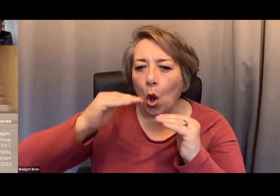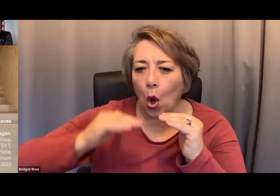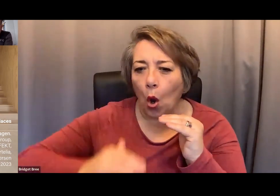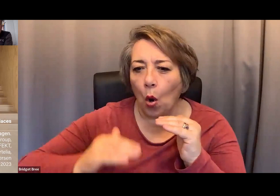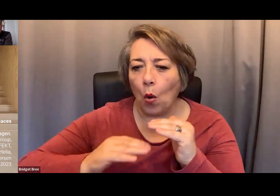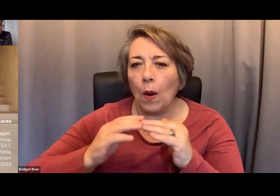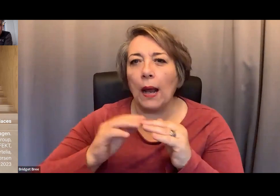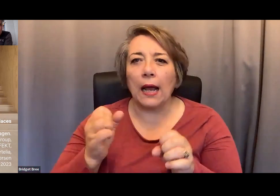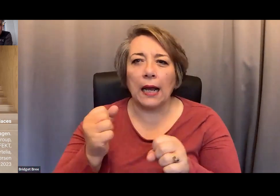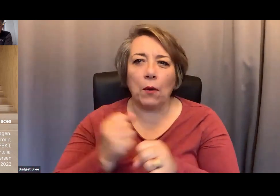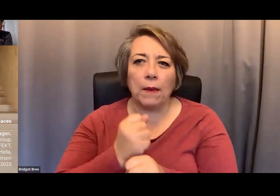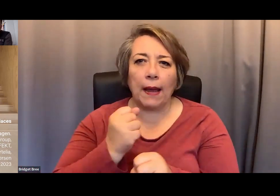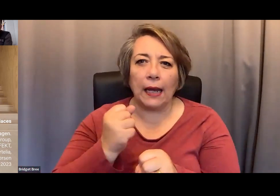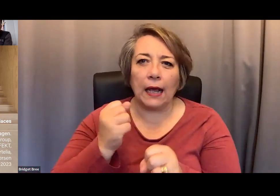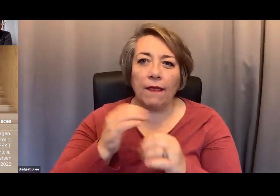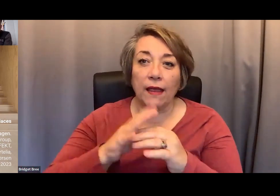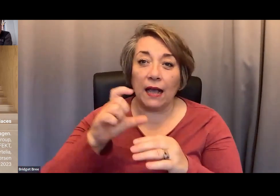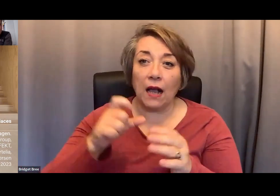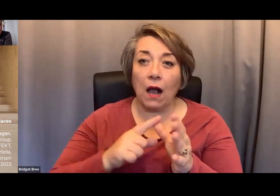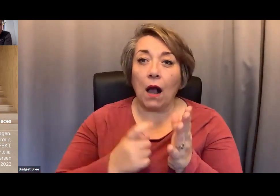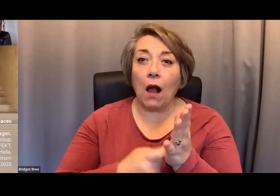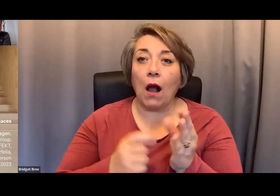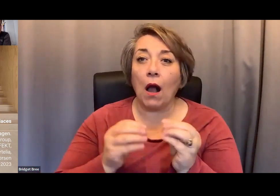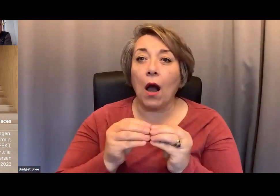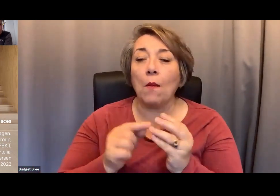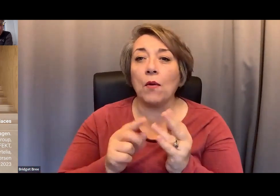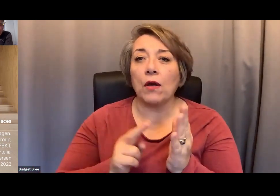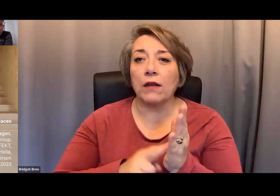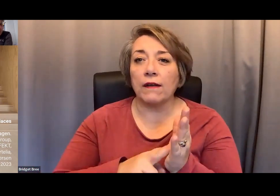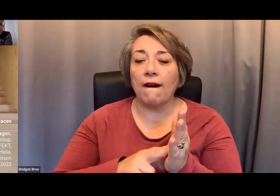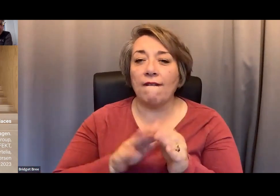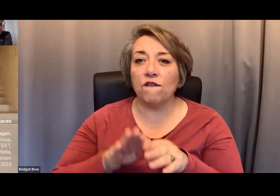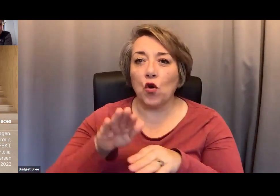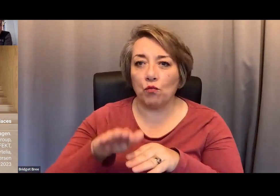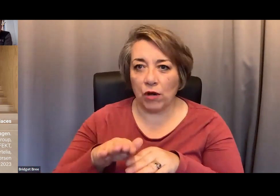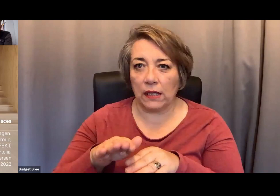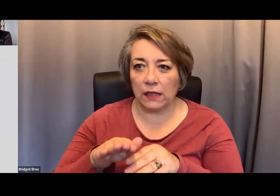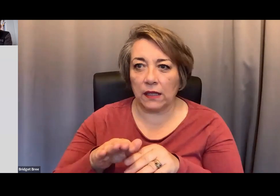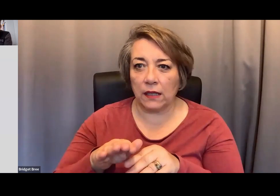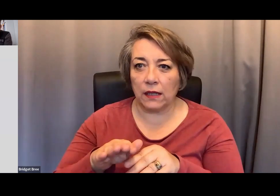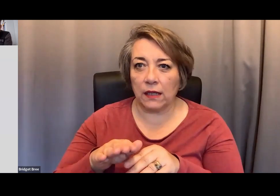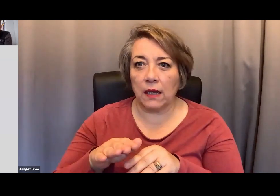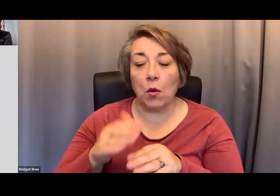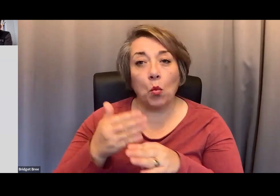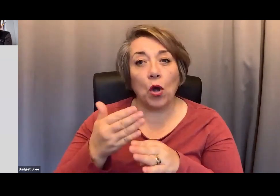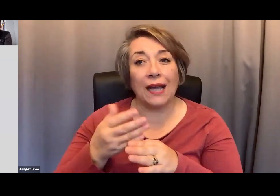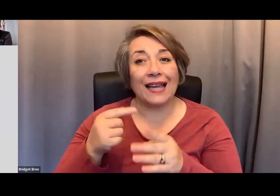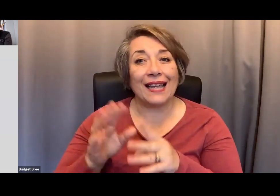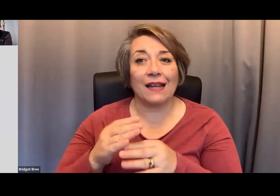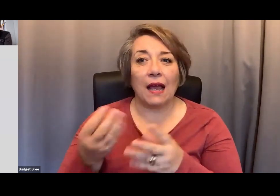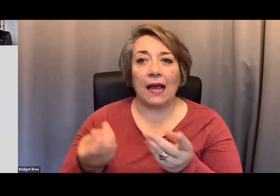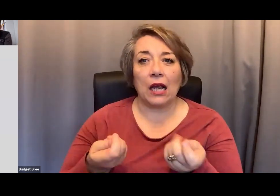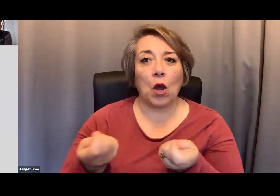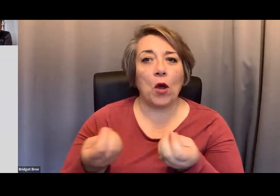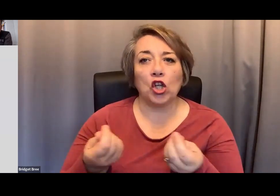ecological footprint can you achieve by working on commercial, in a commercial context.